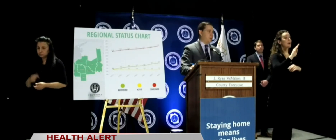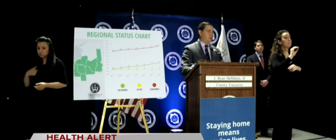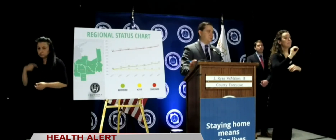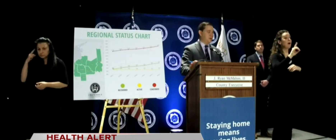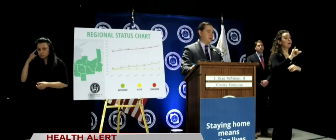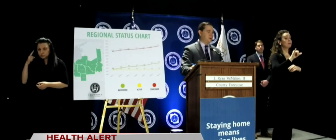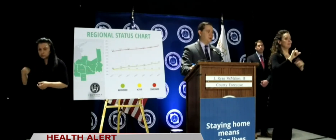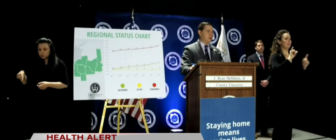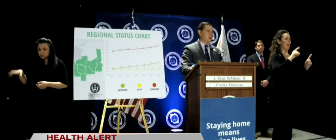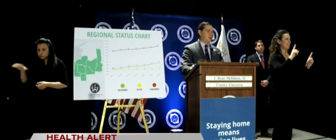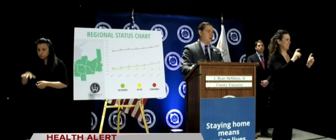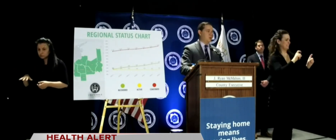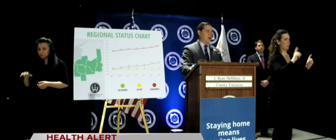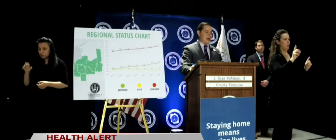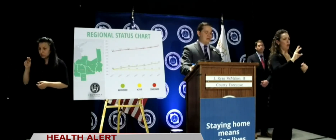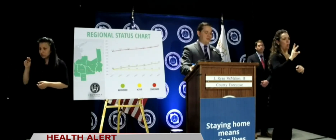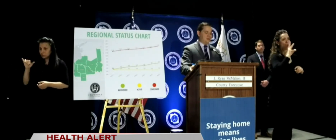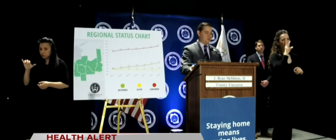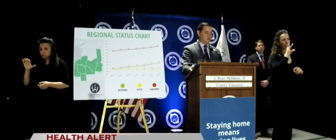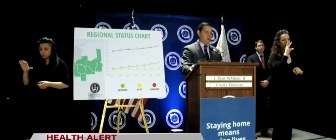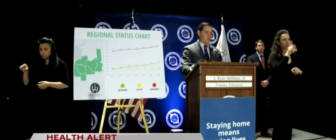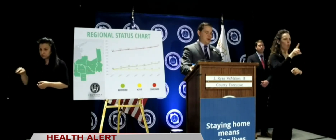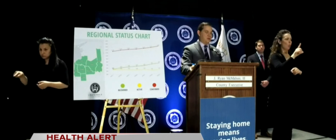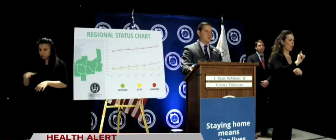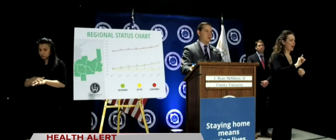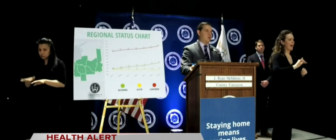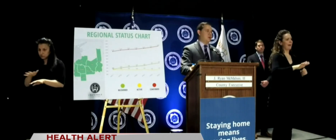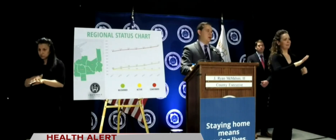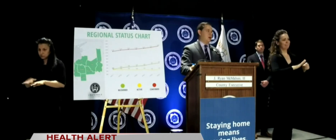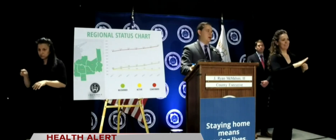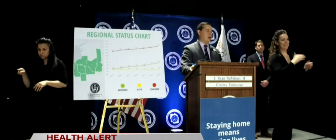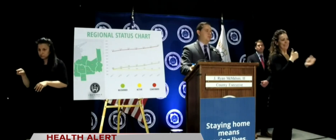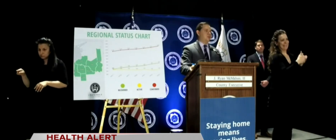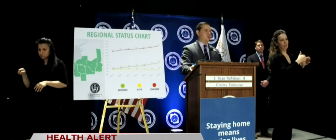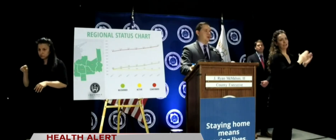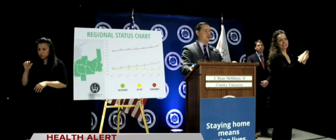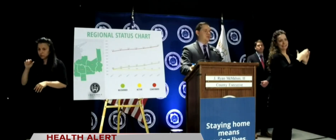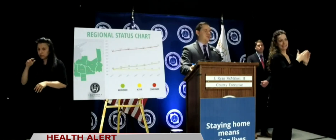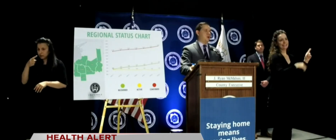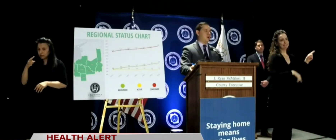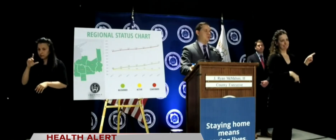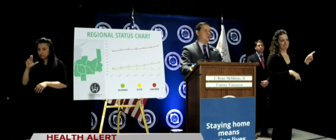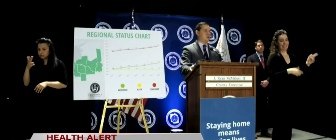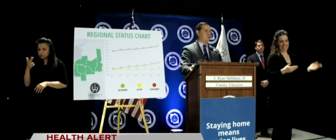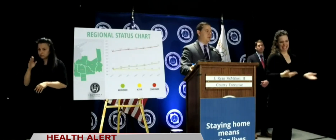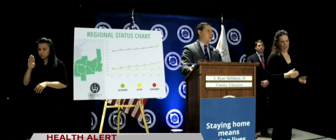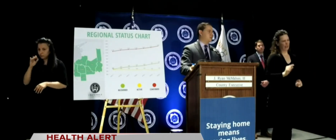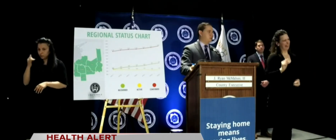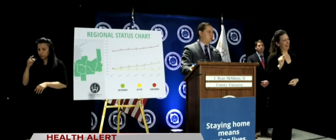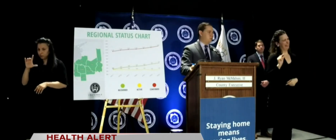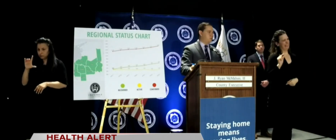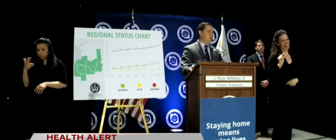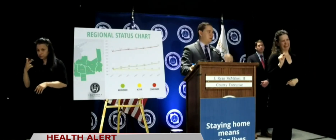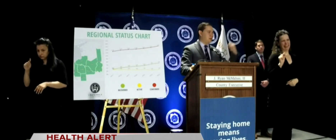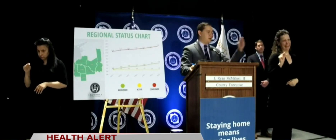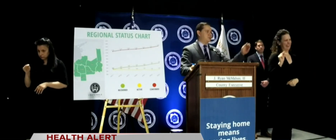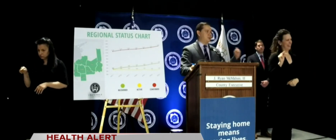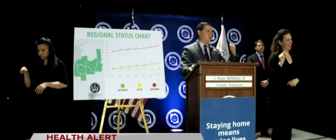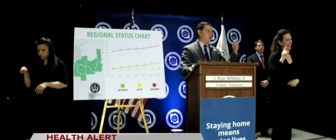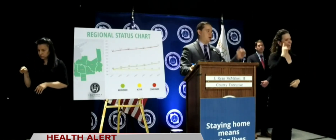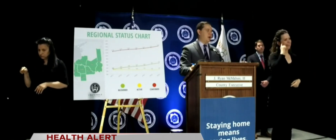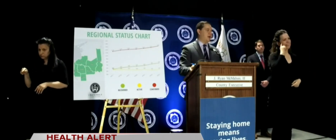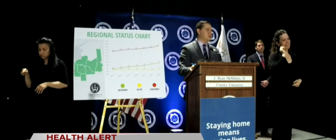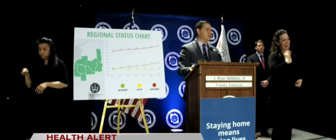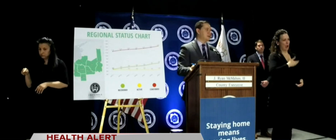community spread. Here we haven't. We've done well. So I'd be curious if our numbers are even less than the 3% that